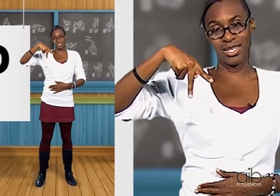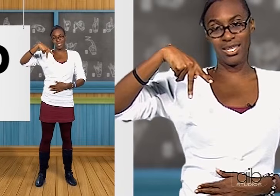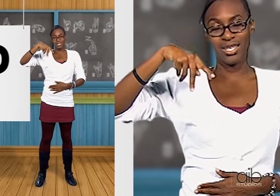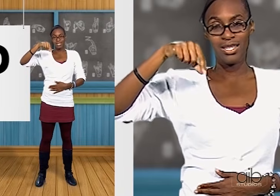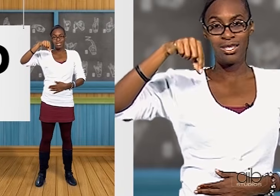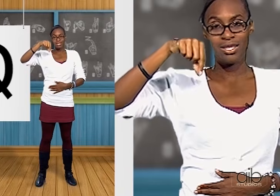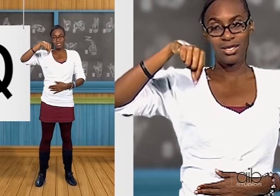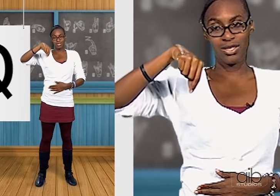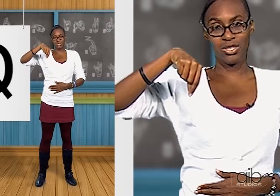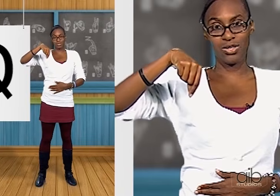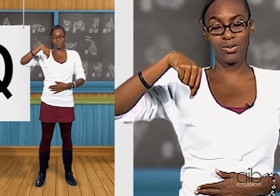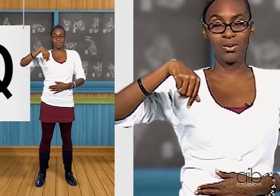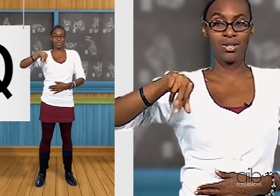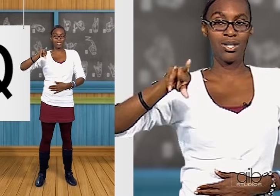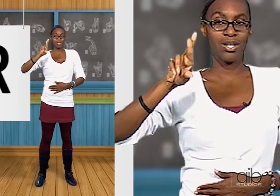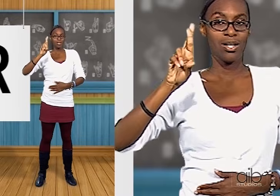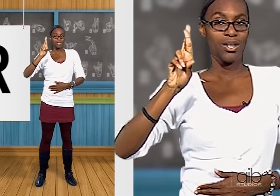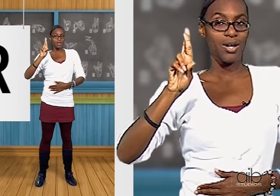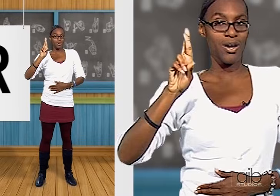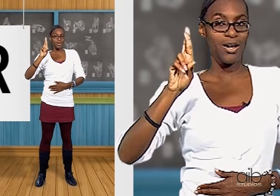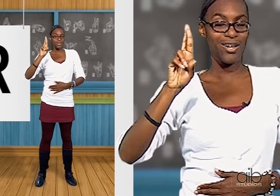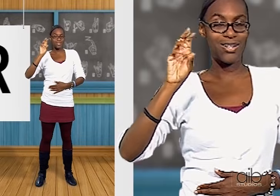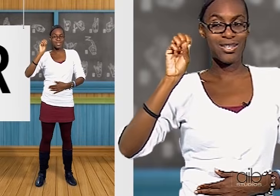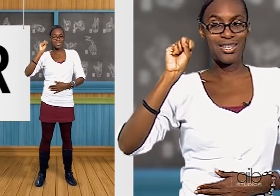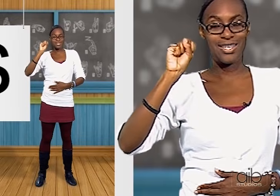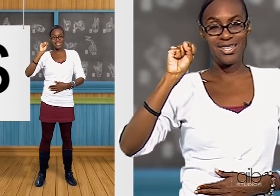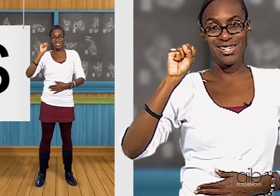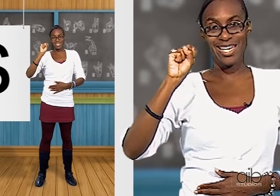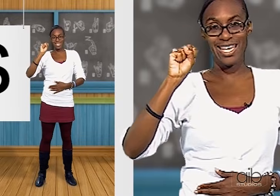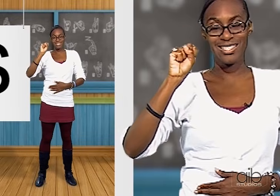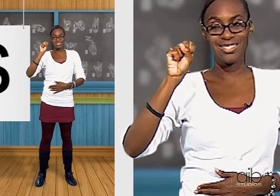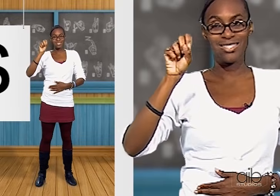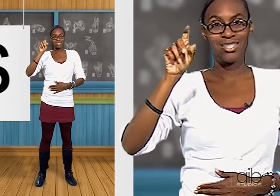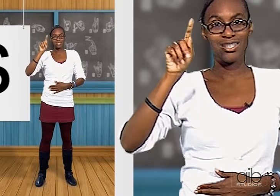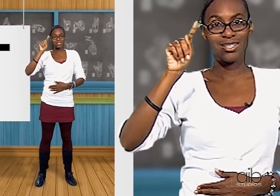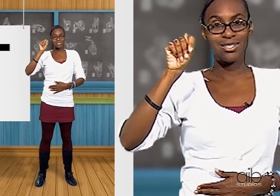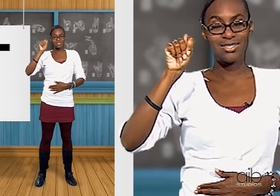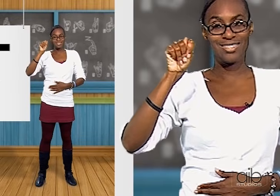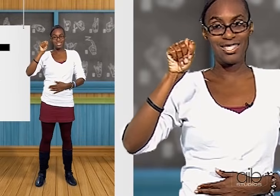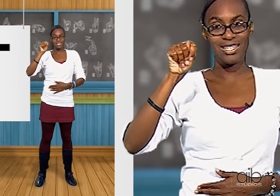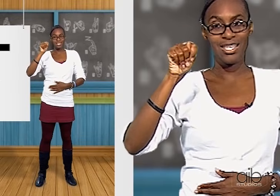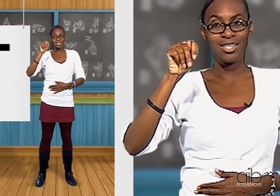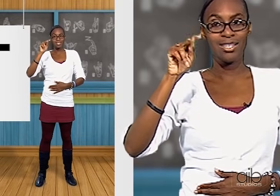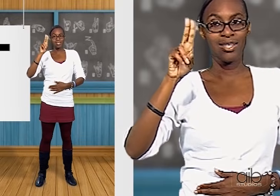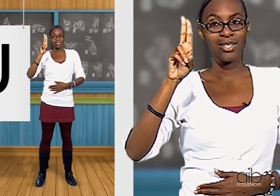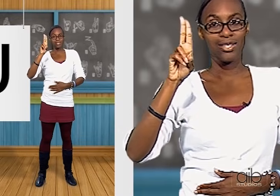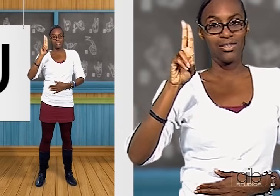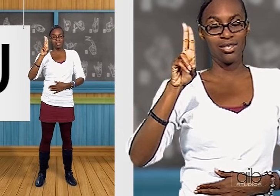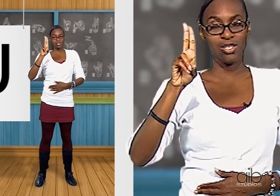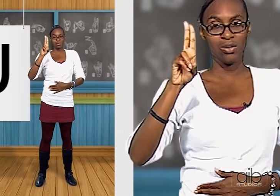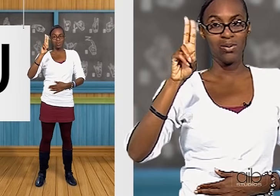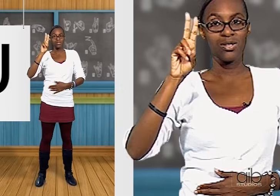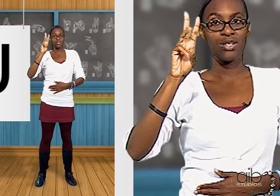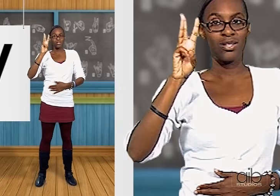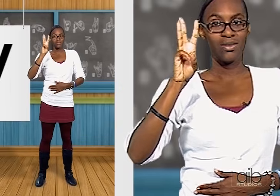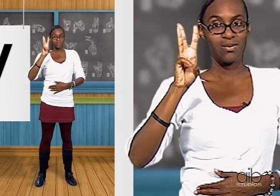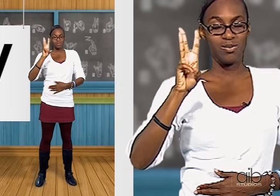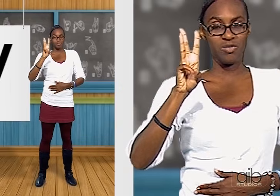P, Q, R, S, T, U,